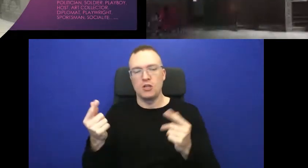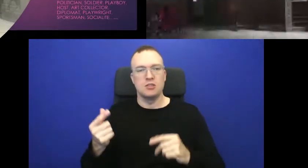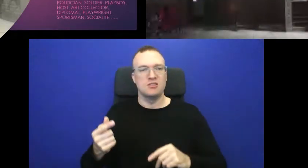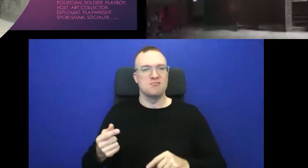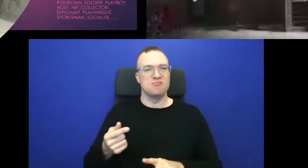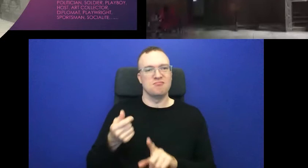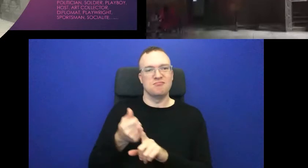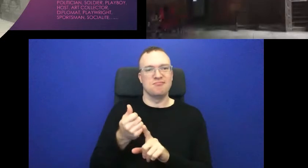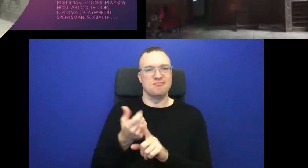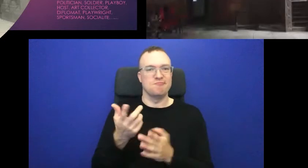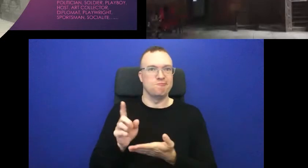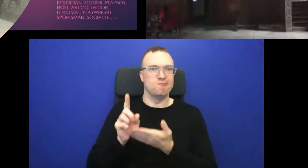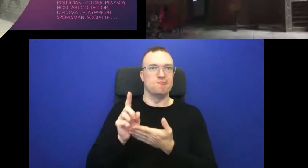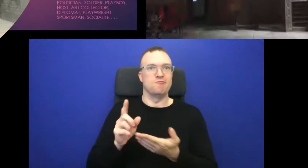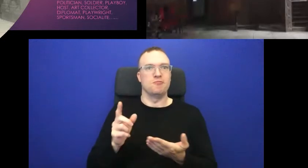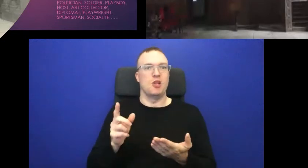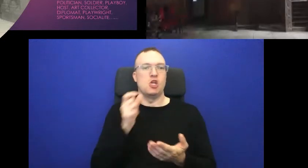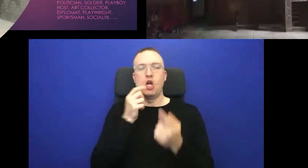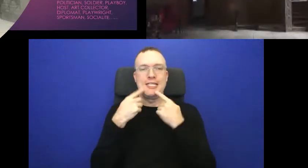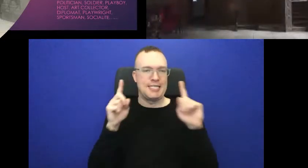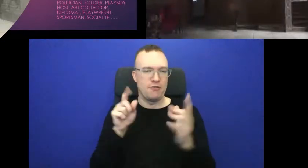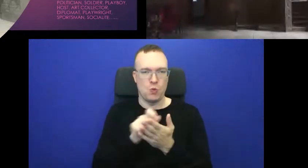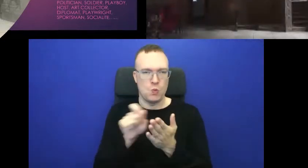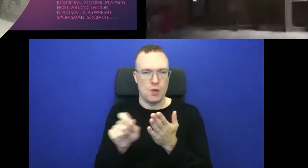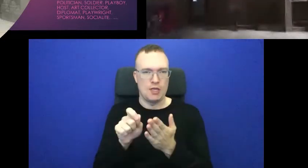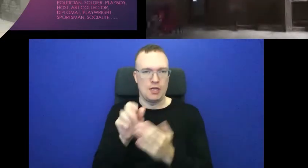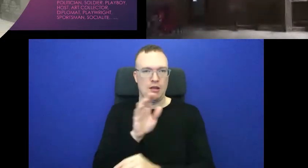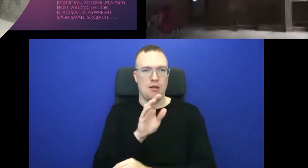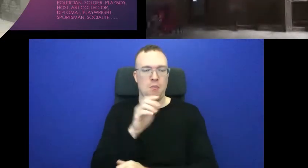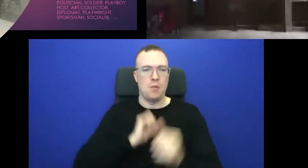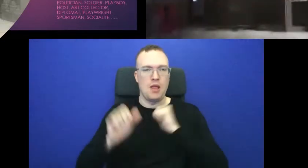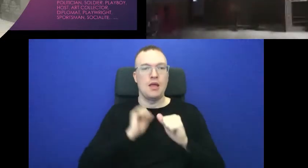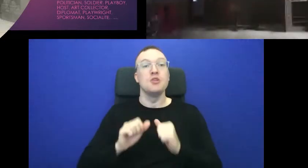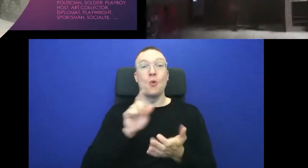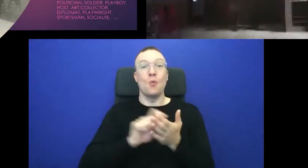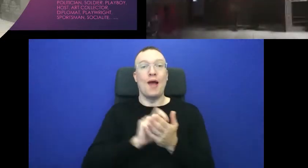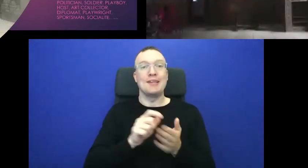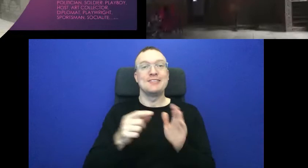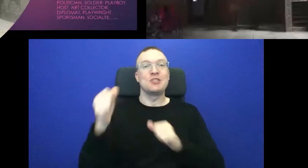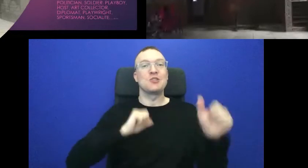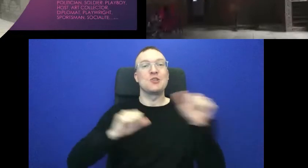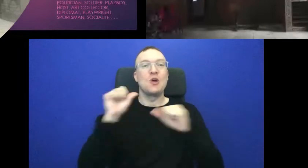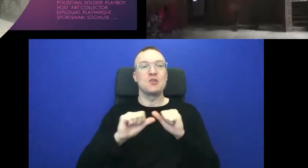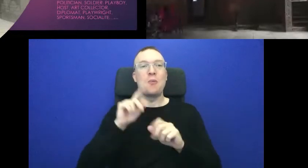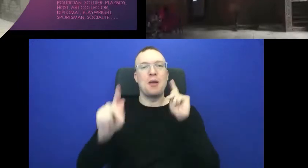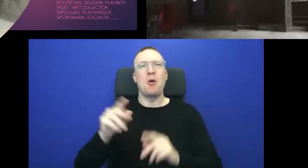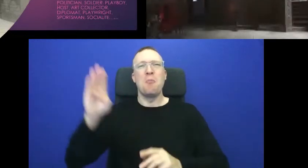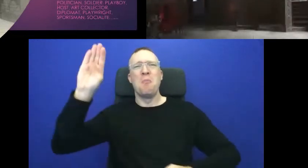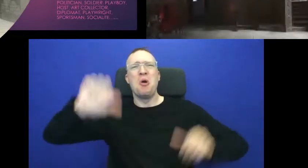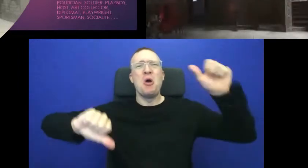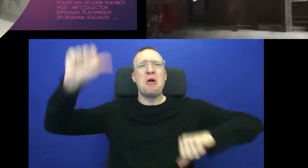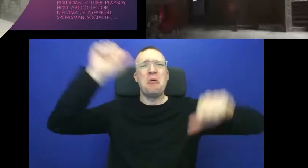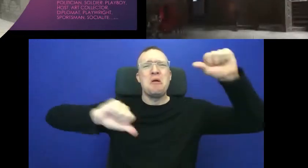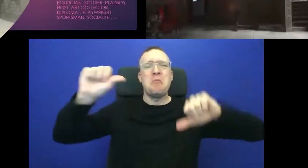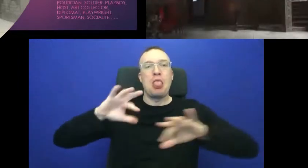amateur diplomat. He's an unsuccessful playwright. He writes this one play that gets booed off the stage. And the key moment